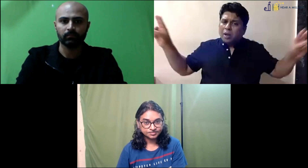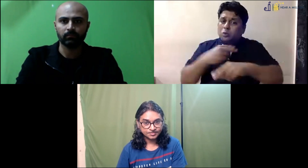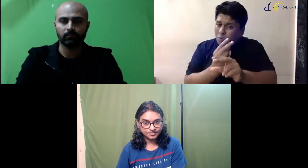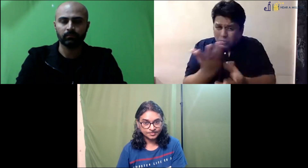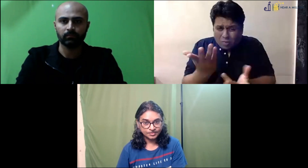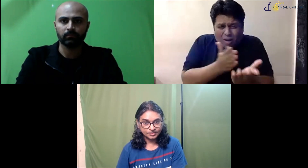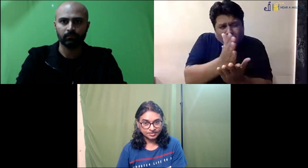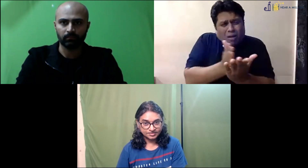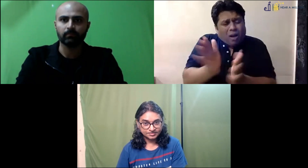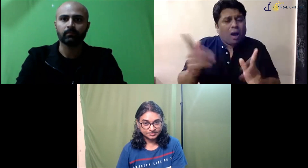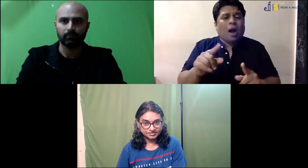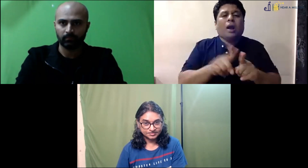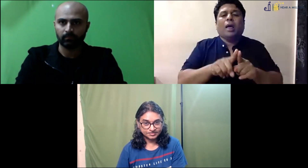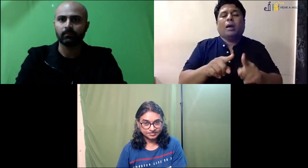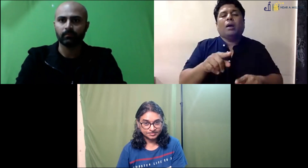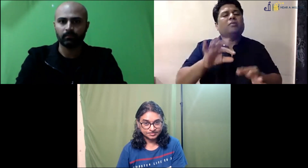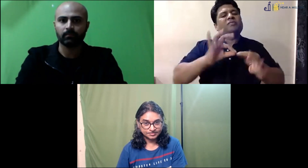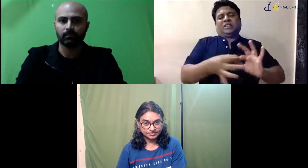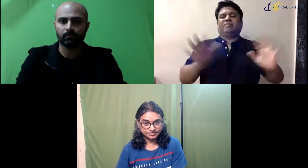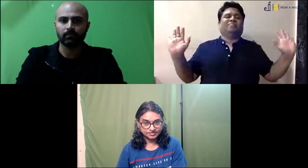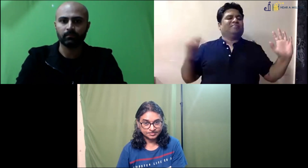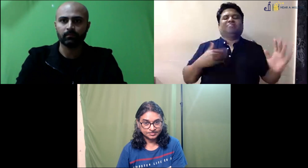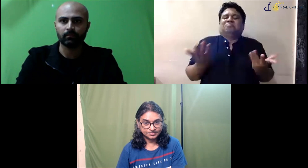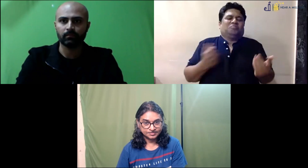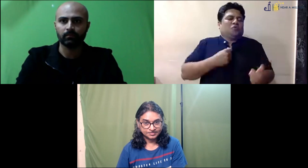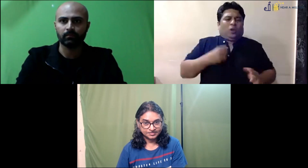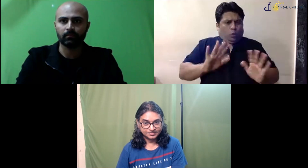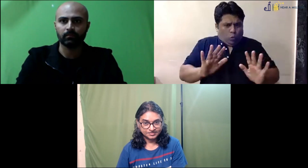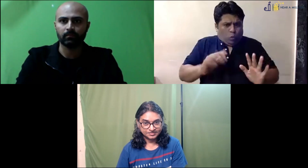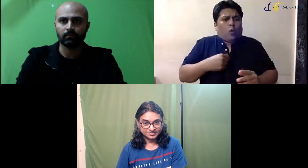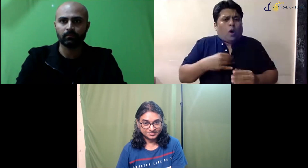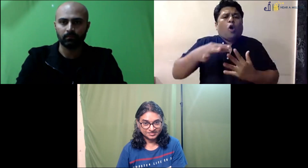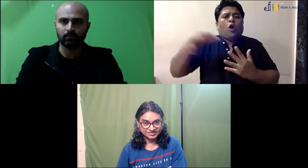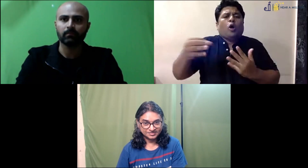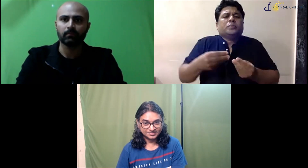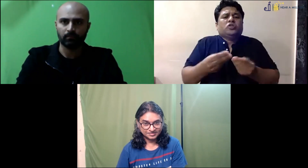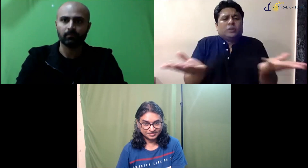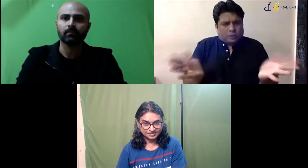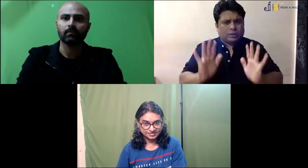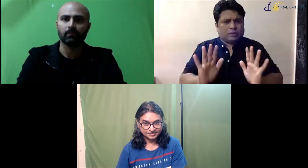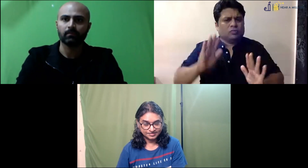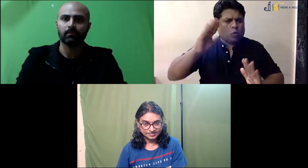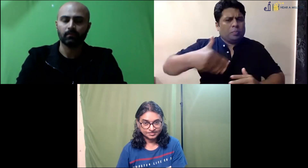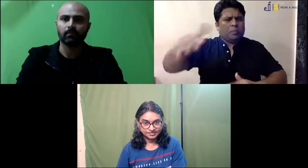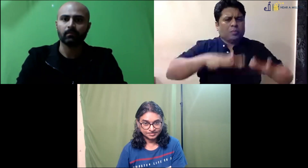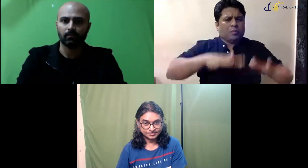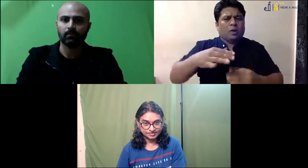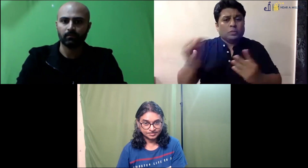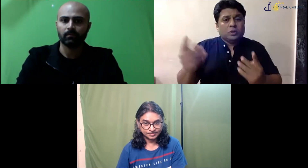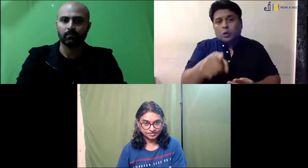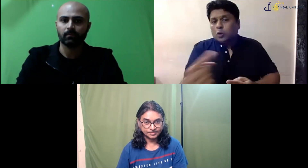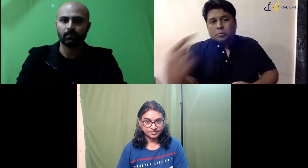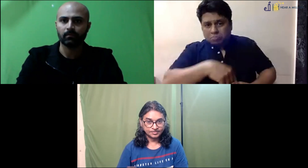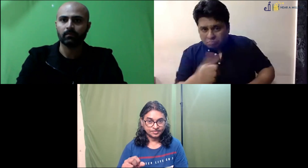be a 1 week only. Then they will go back and will attend the online classes. So uh, we are just providing the